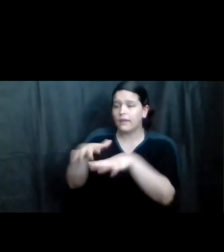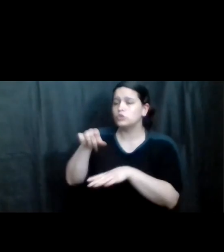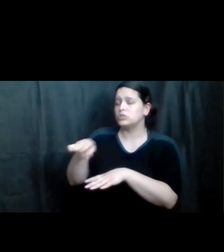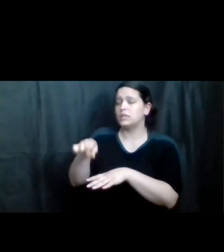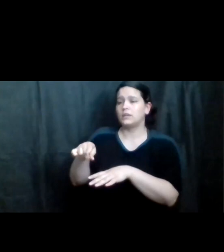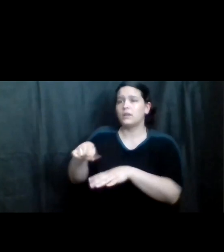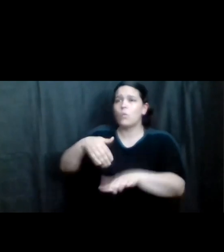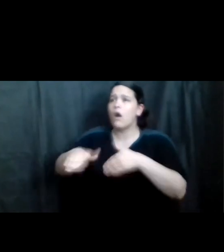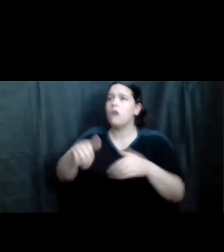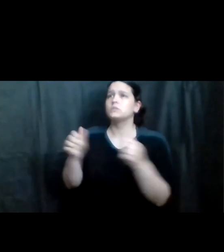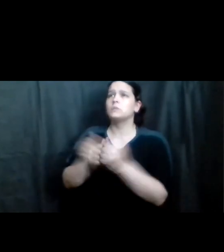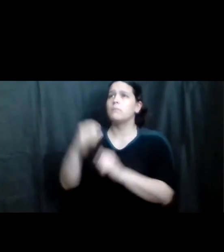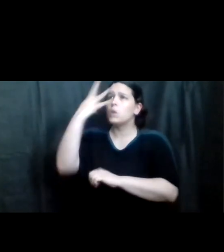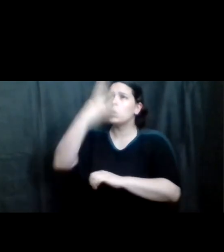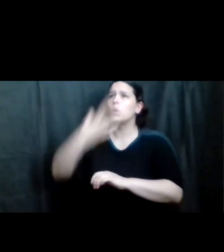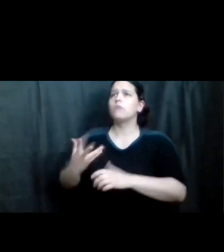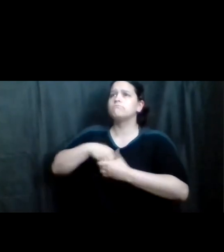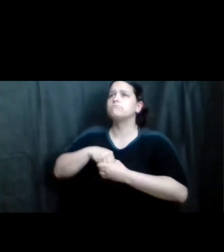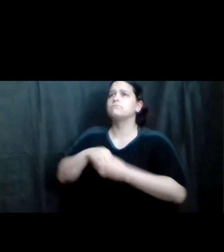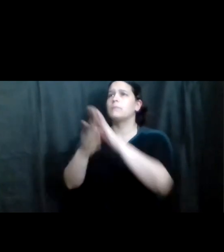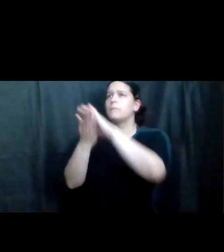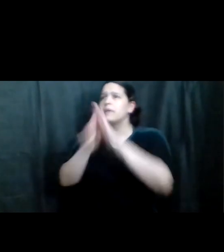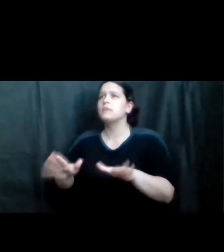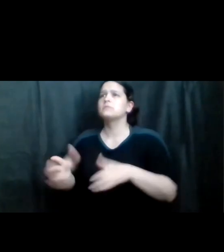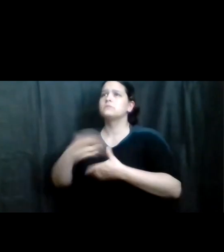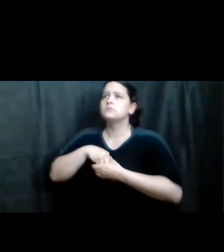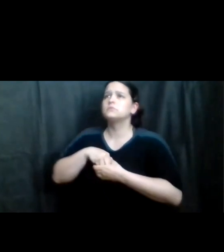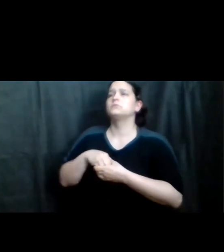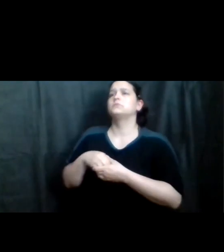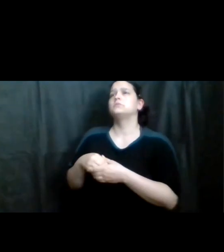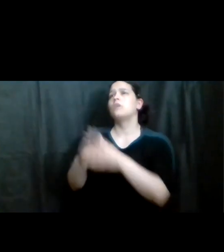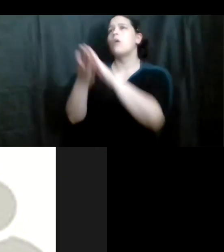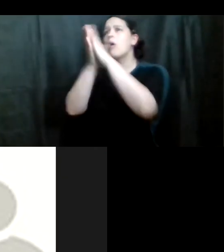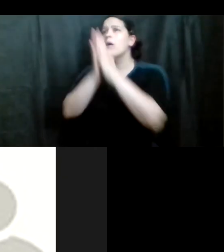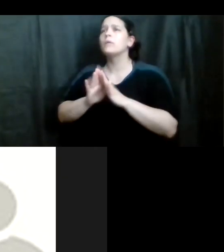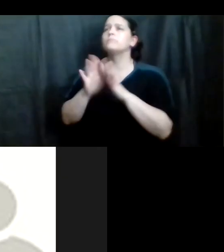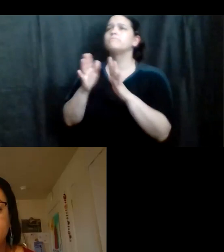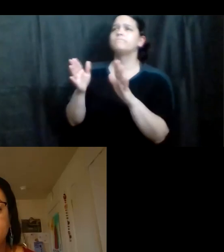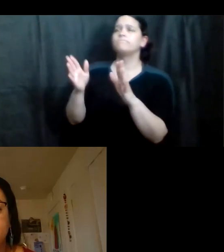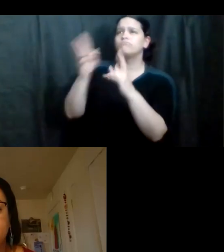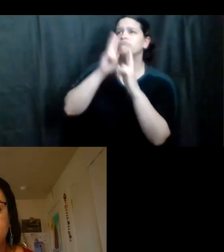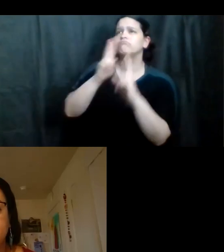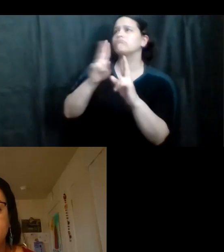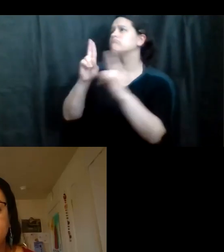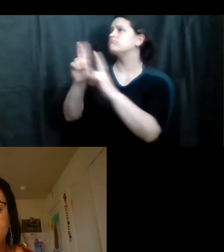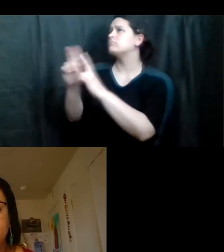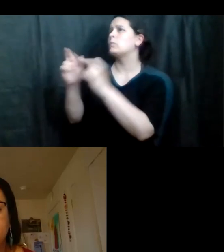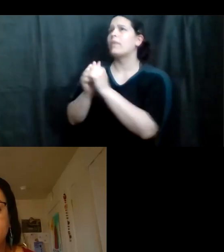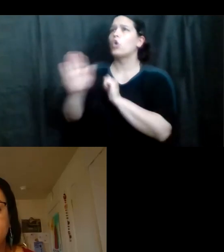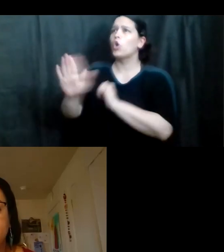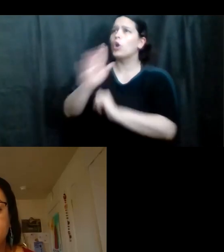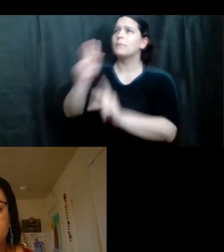She walks in harmony. She walks with her people. And she walks with all others. And to